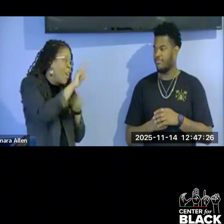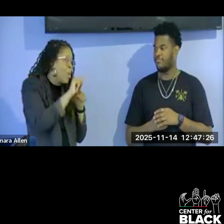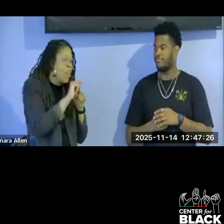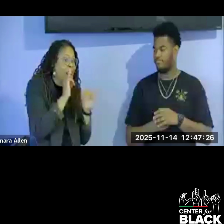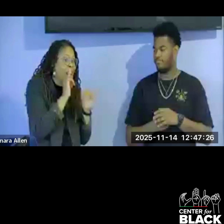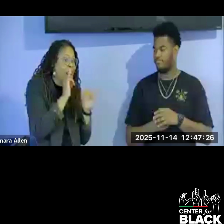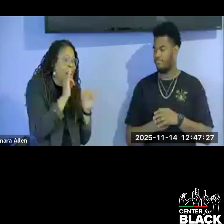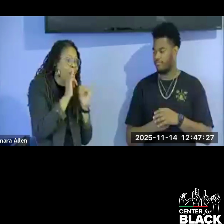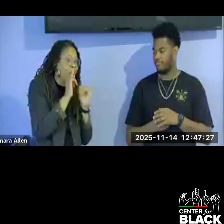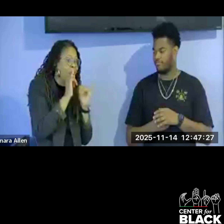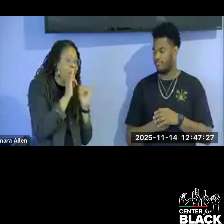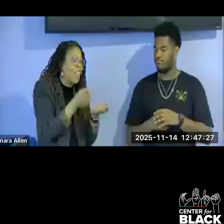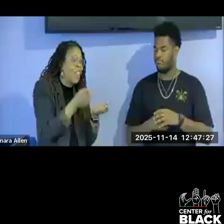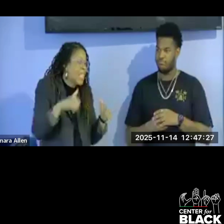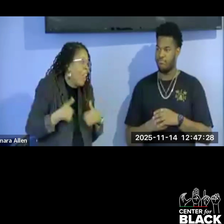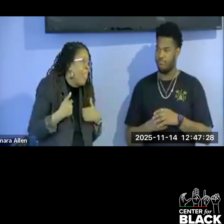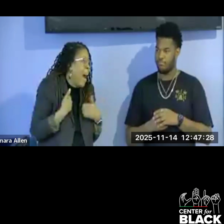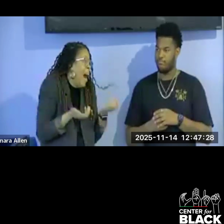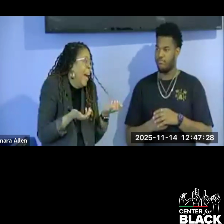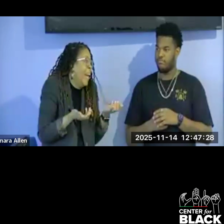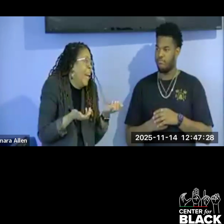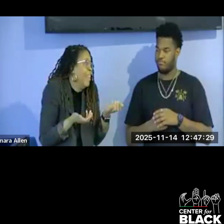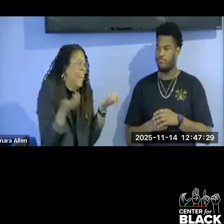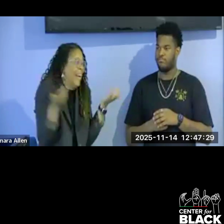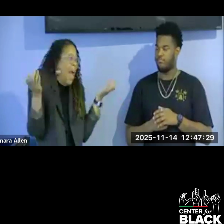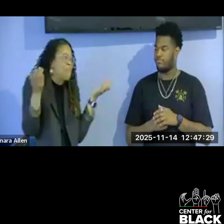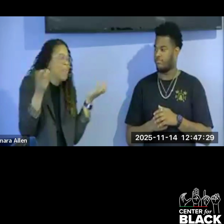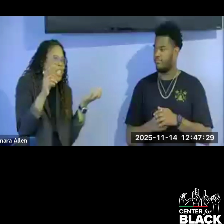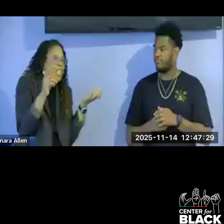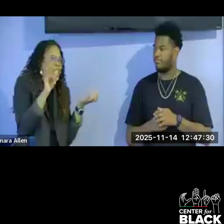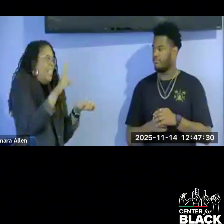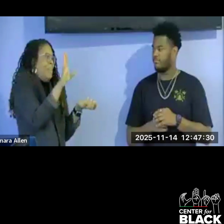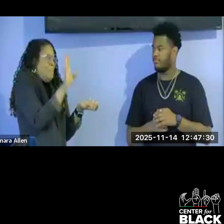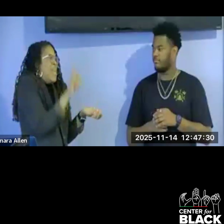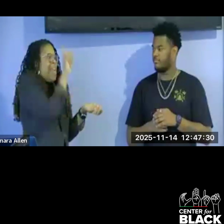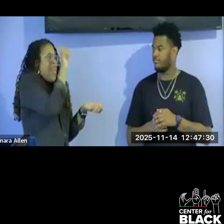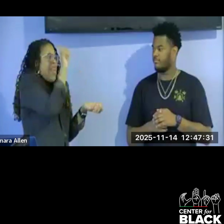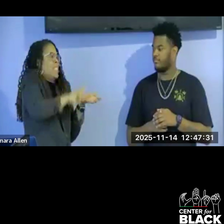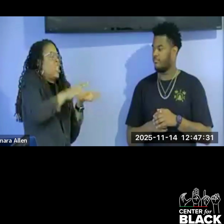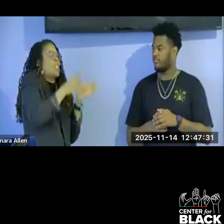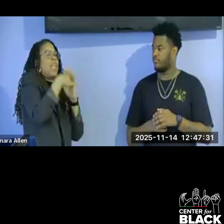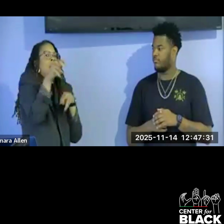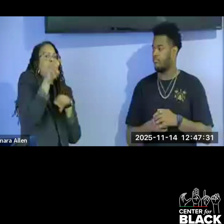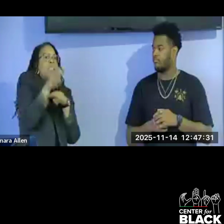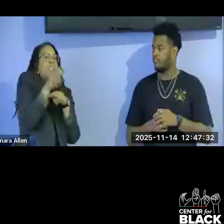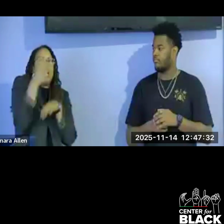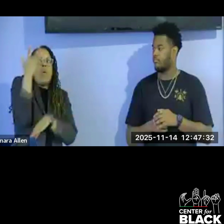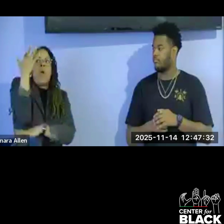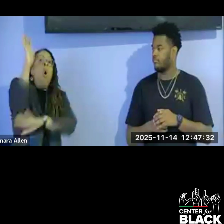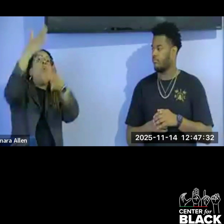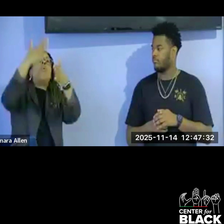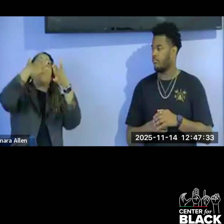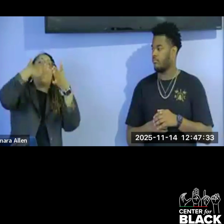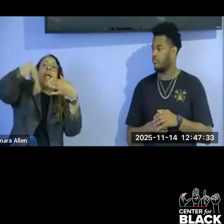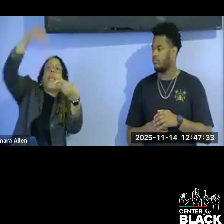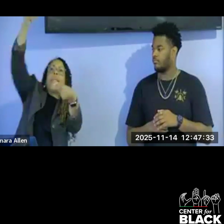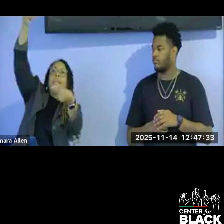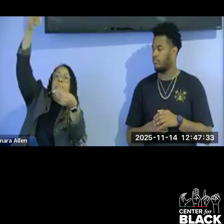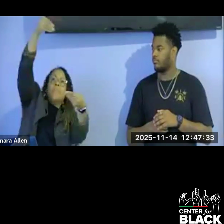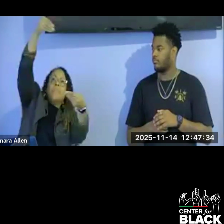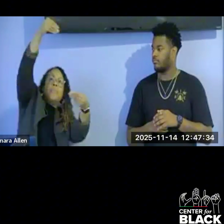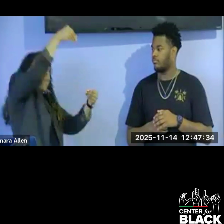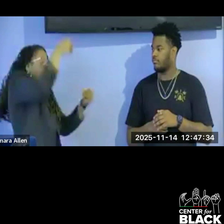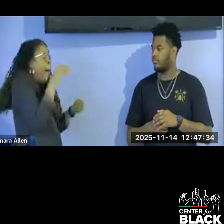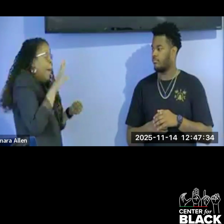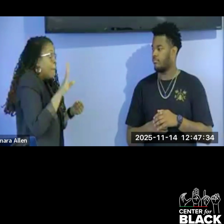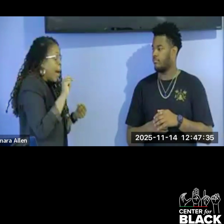If you want to know about the history, go to Georgia. I mean, there are still Black deaf people that exist that can share their stories. You